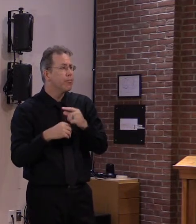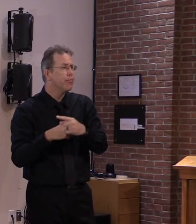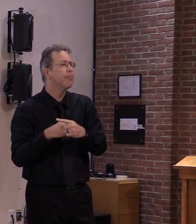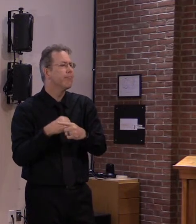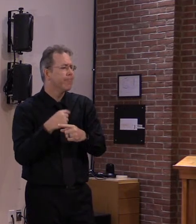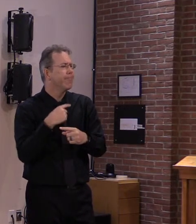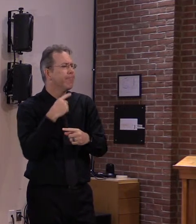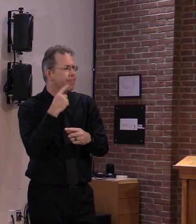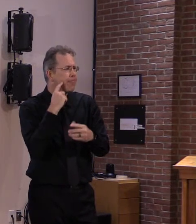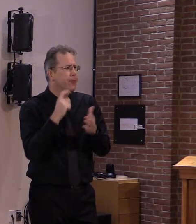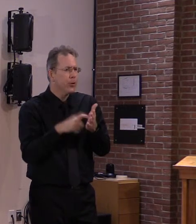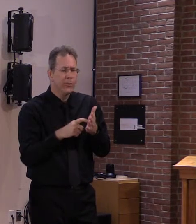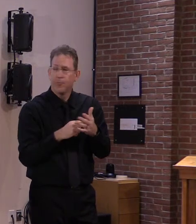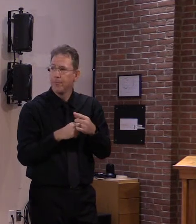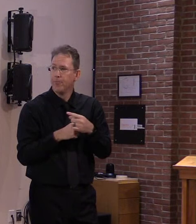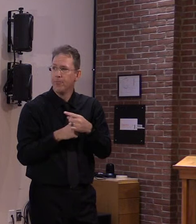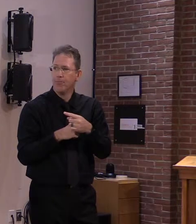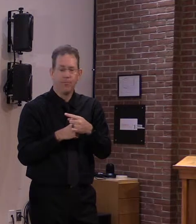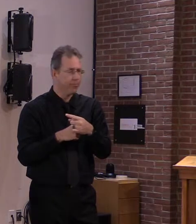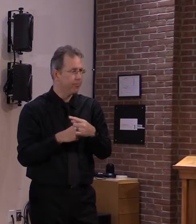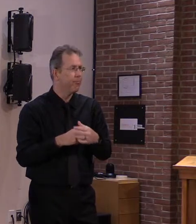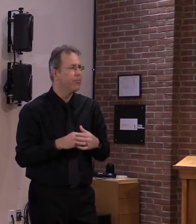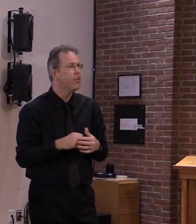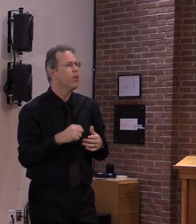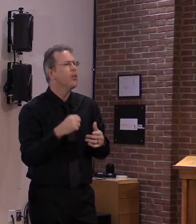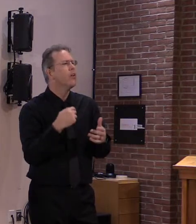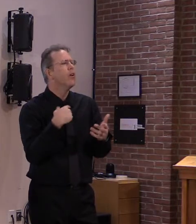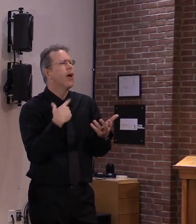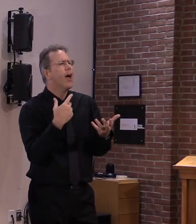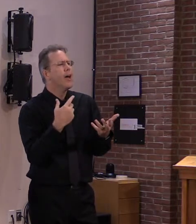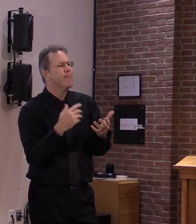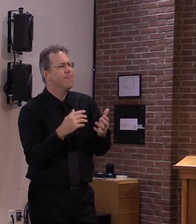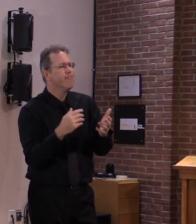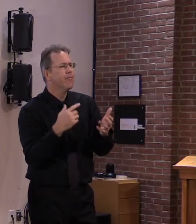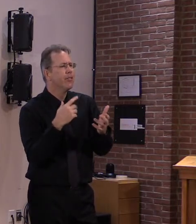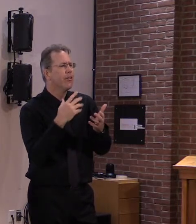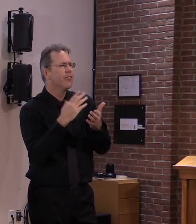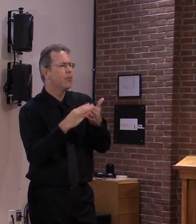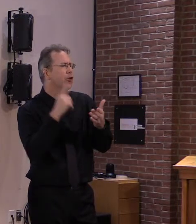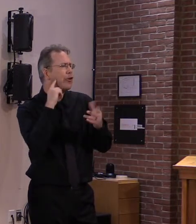to travel, avoiding travel without subsequent quarantine.